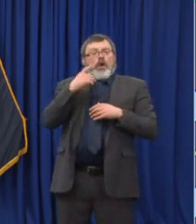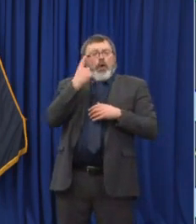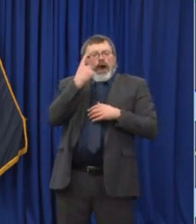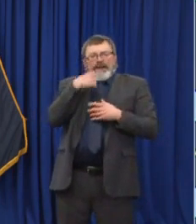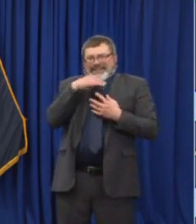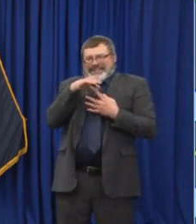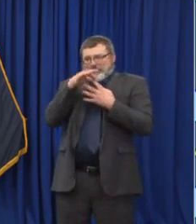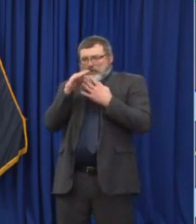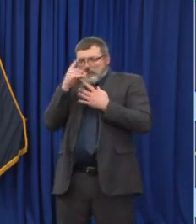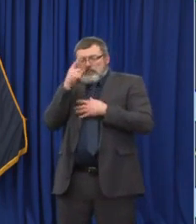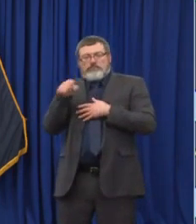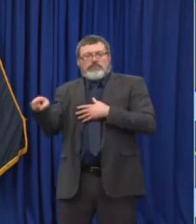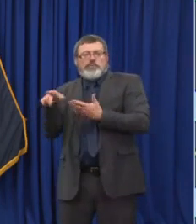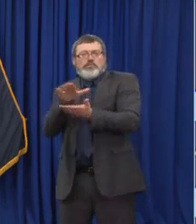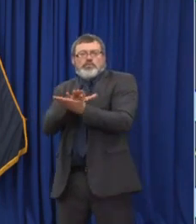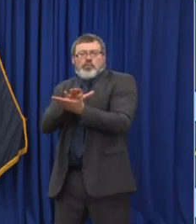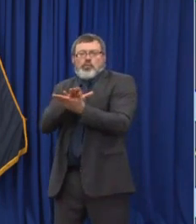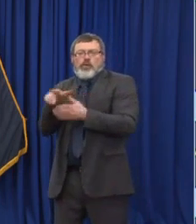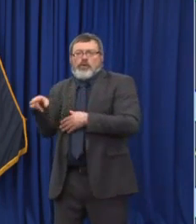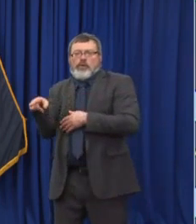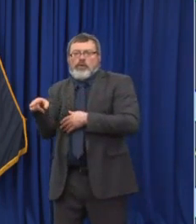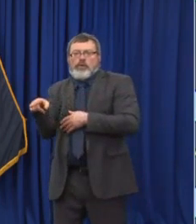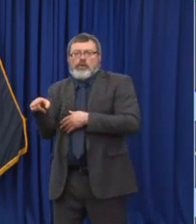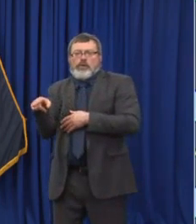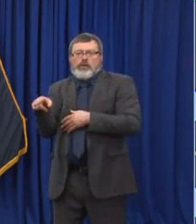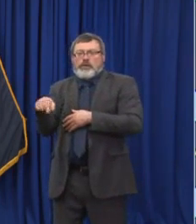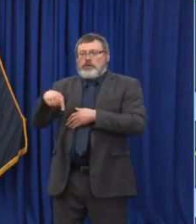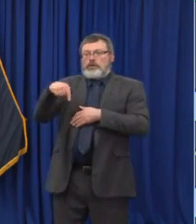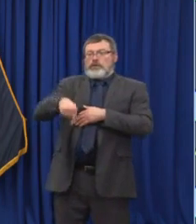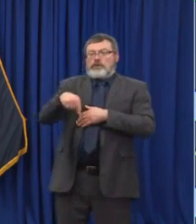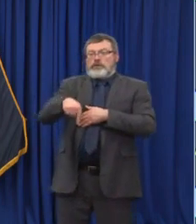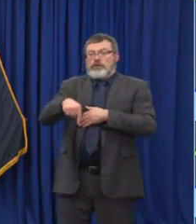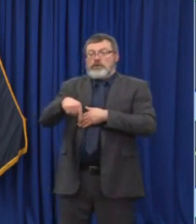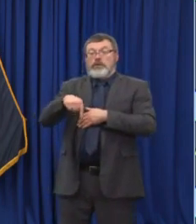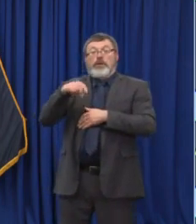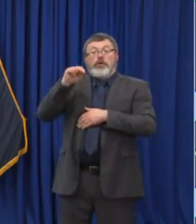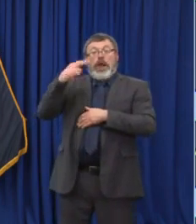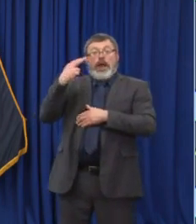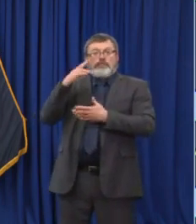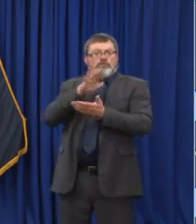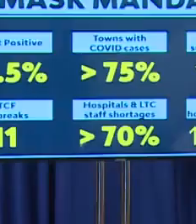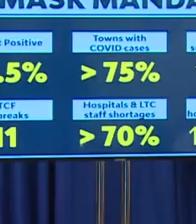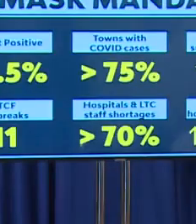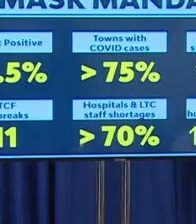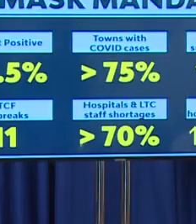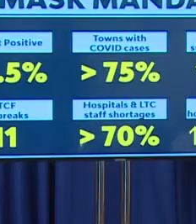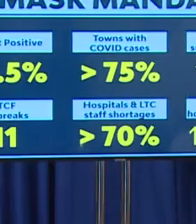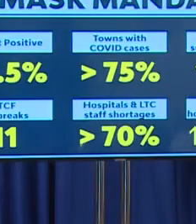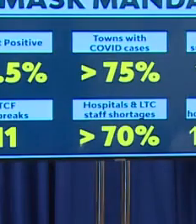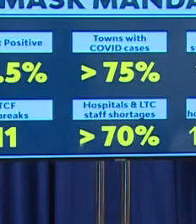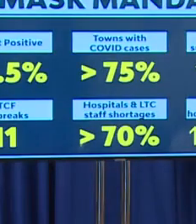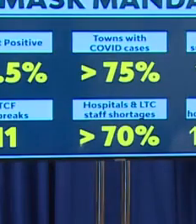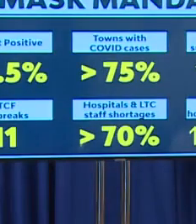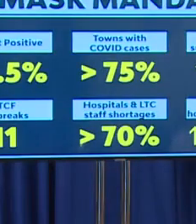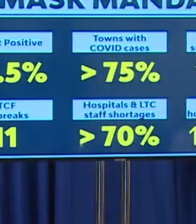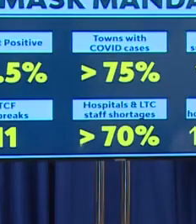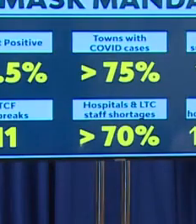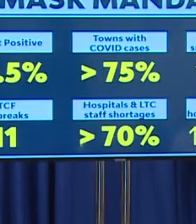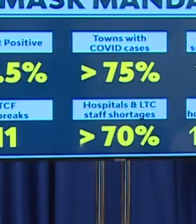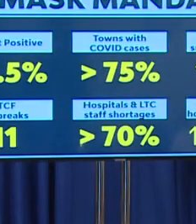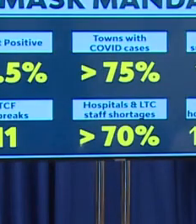Schools have done a tremendous job in New Hampshire. I mean, a phenomenal job in New Hampshire and their success is something to be championed.